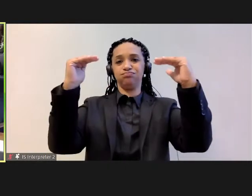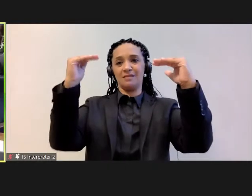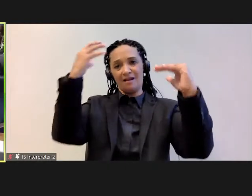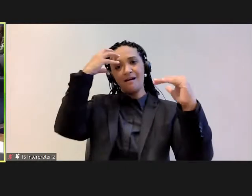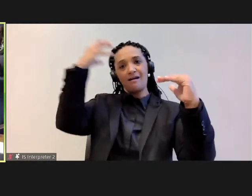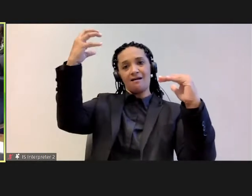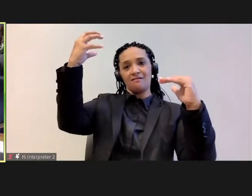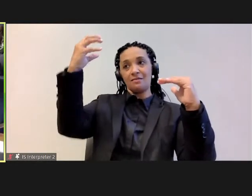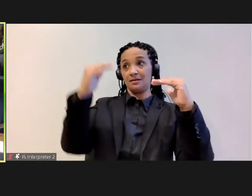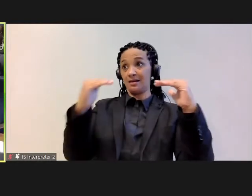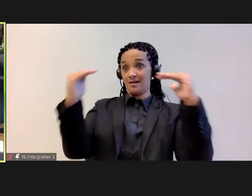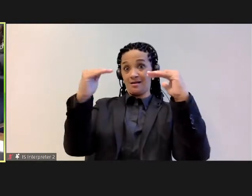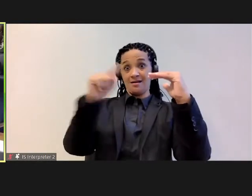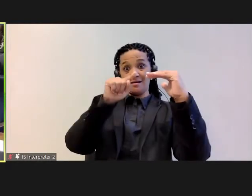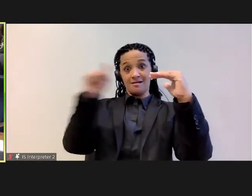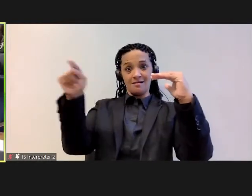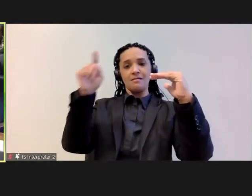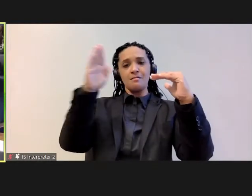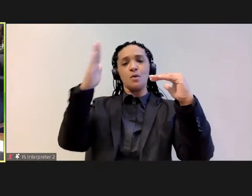with democratic movement